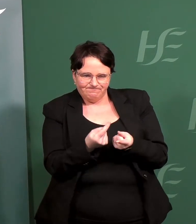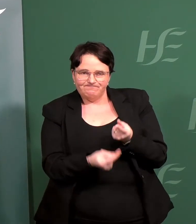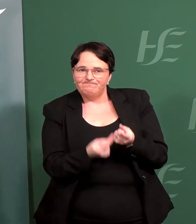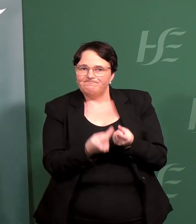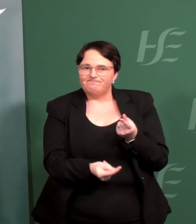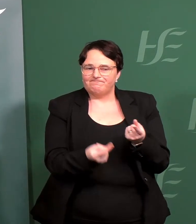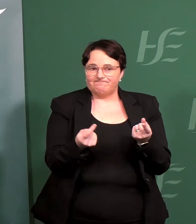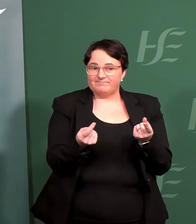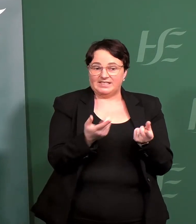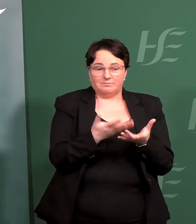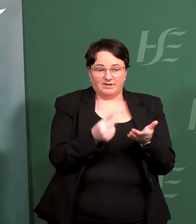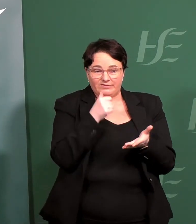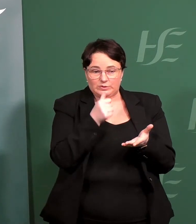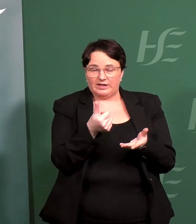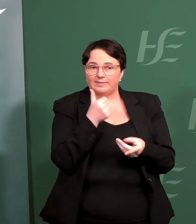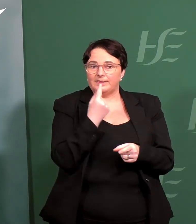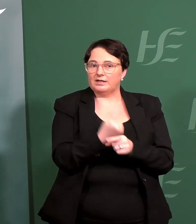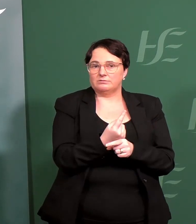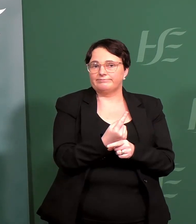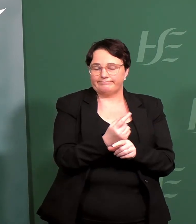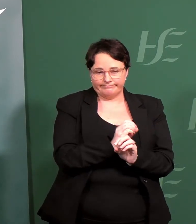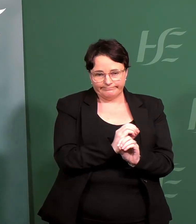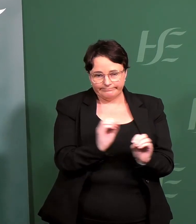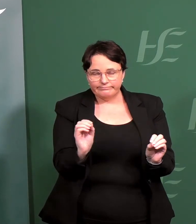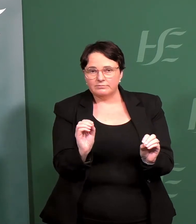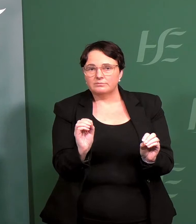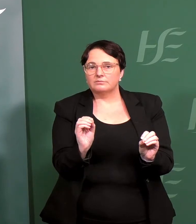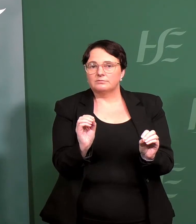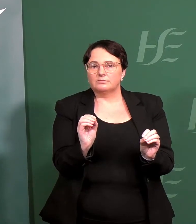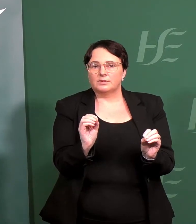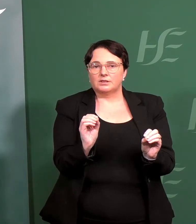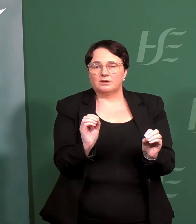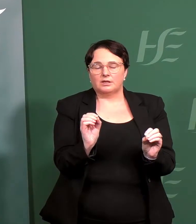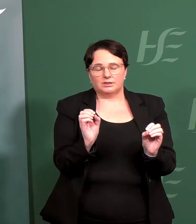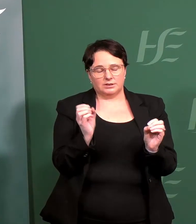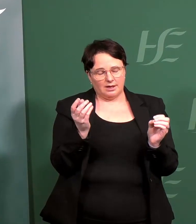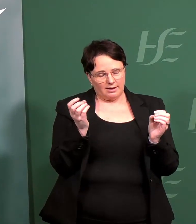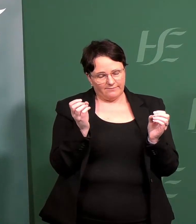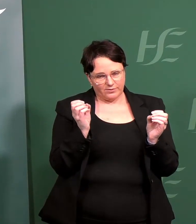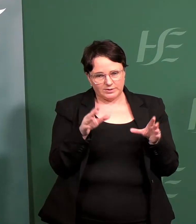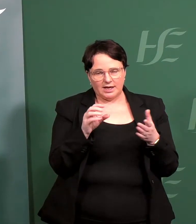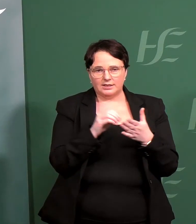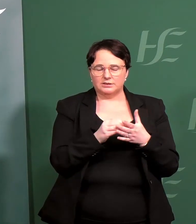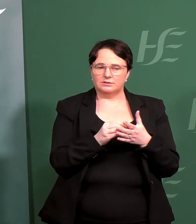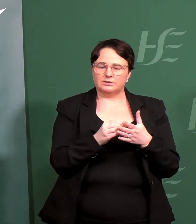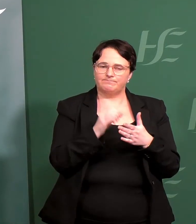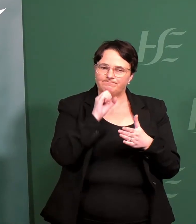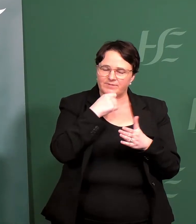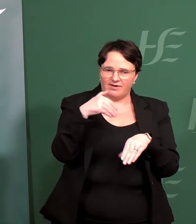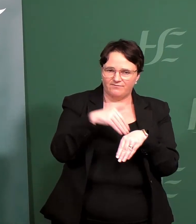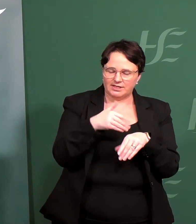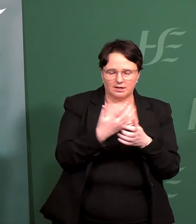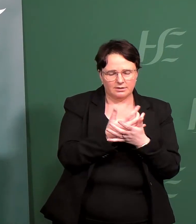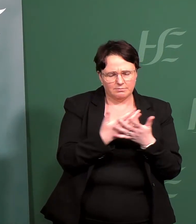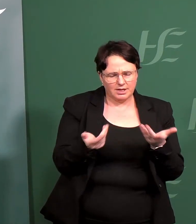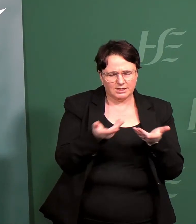cases abandoned. This has no doubt had a very significant impact on many children, which the report sets out, and